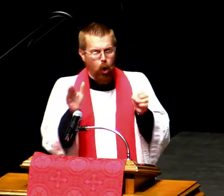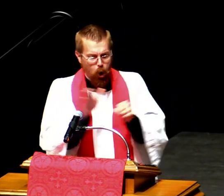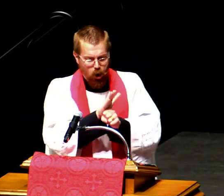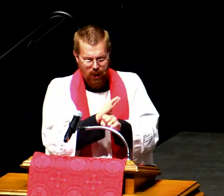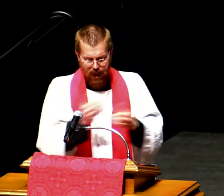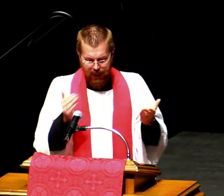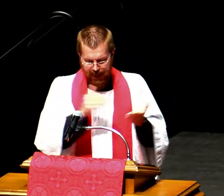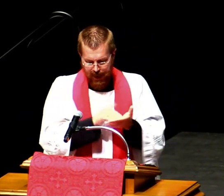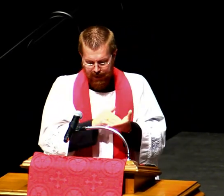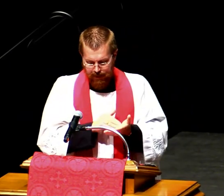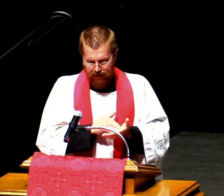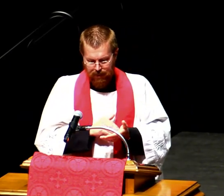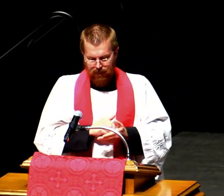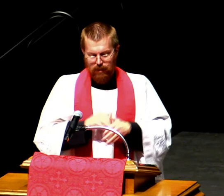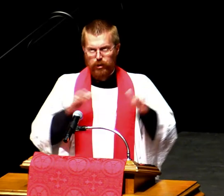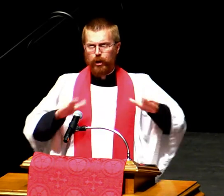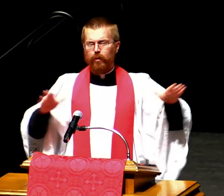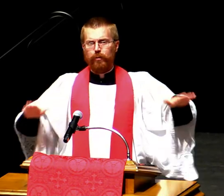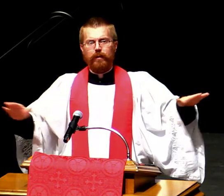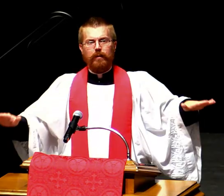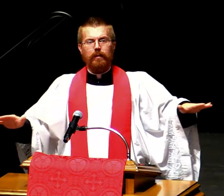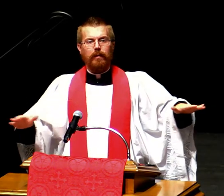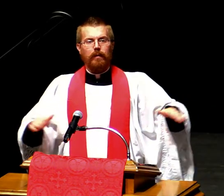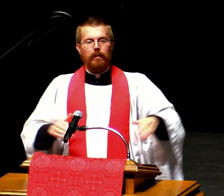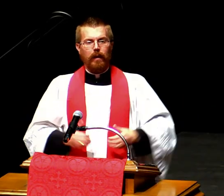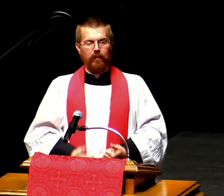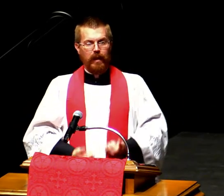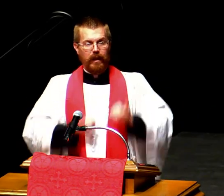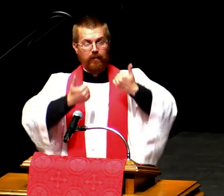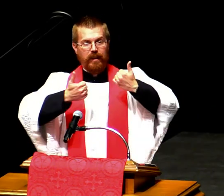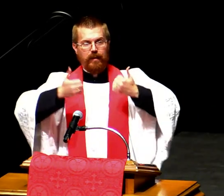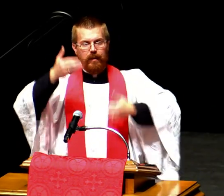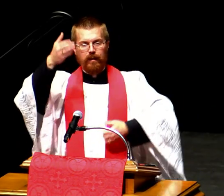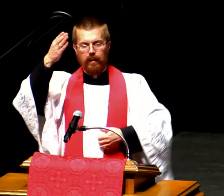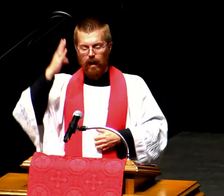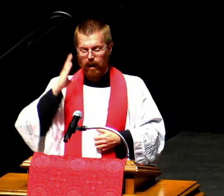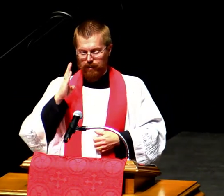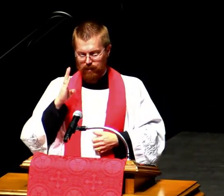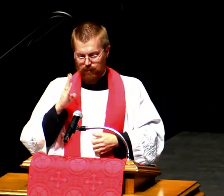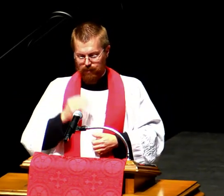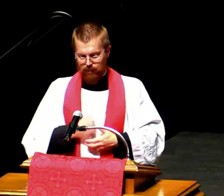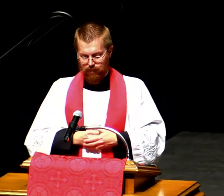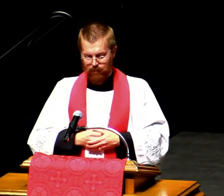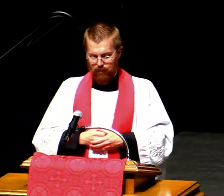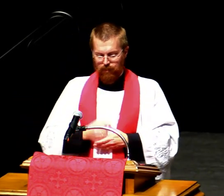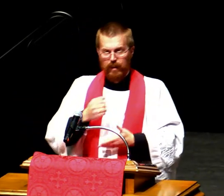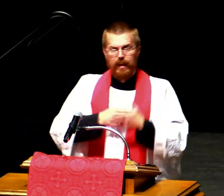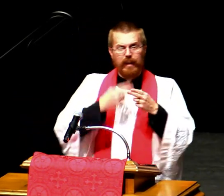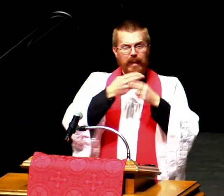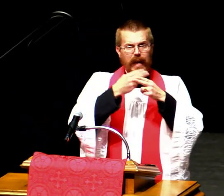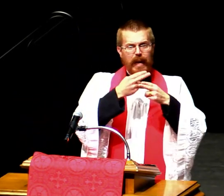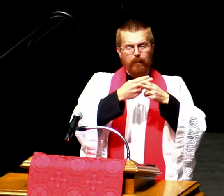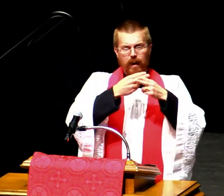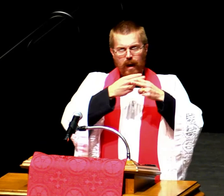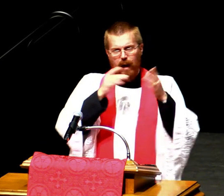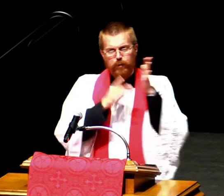whole again, children of the living God. In the name of